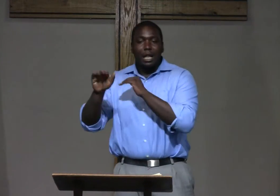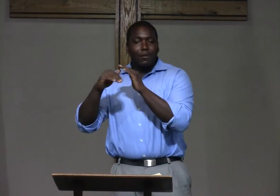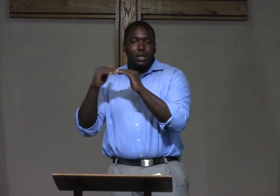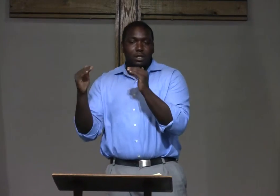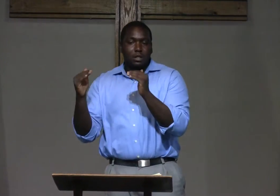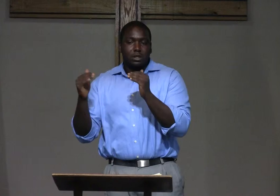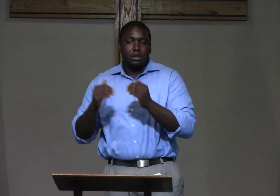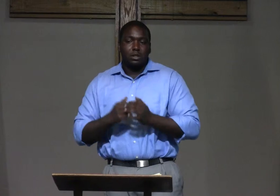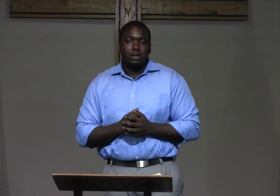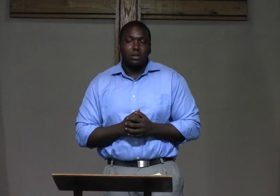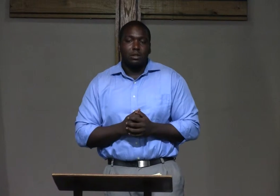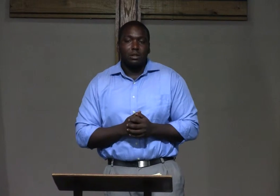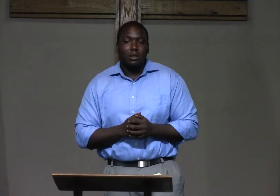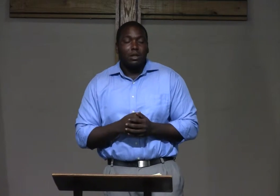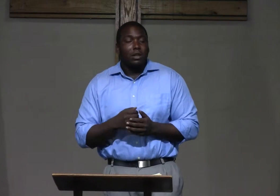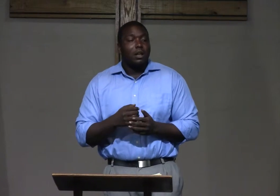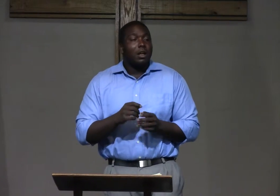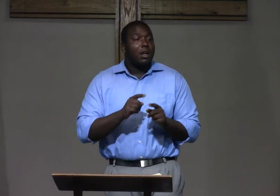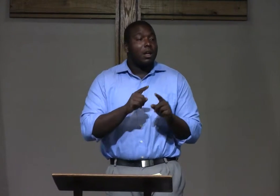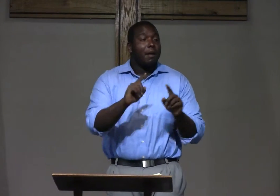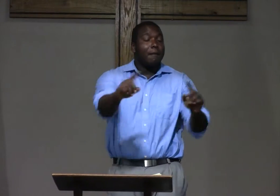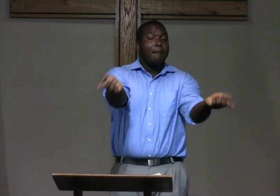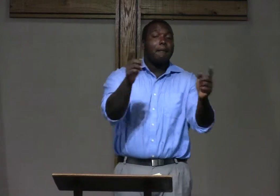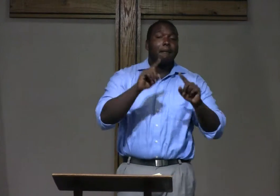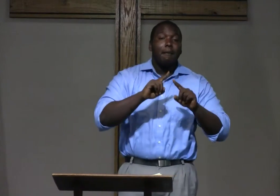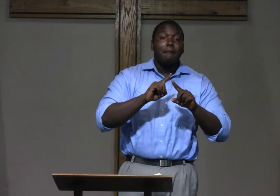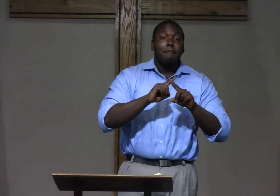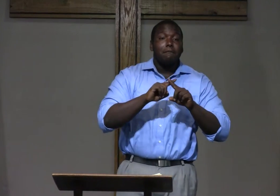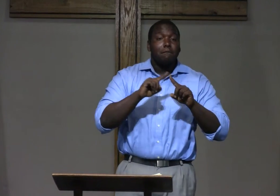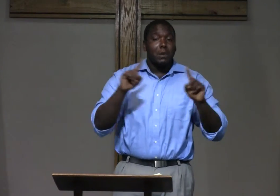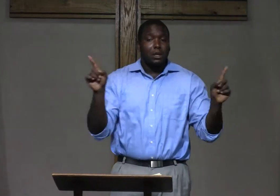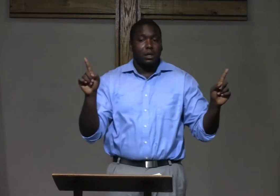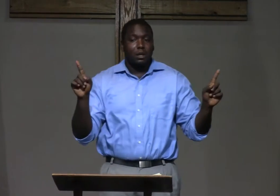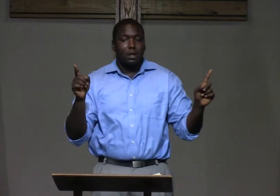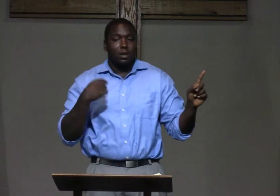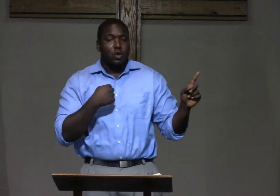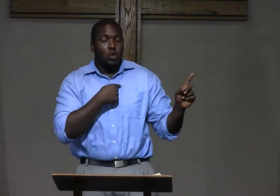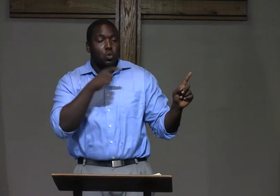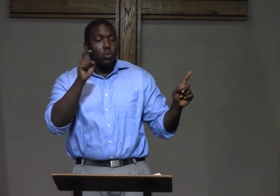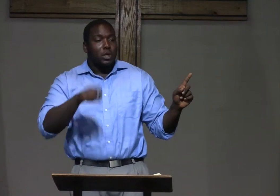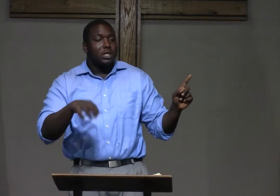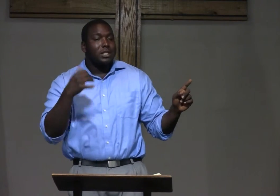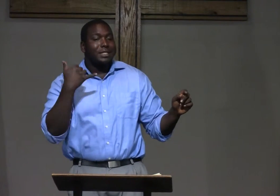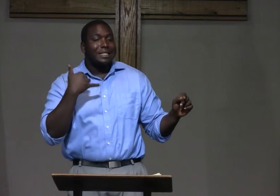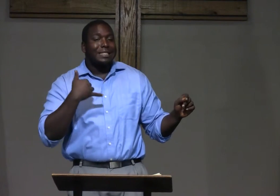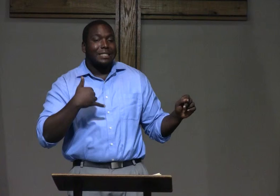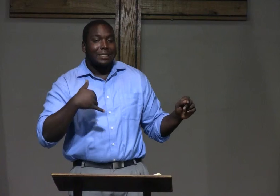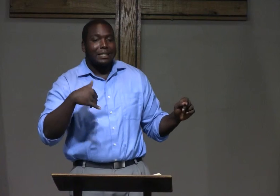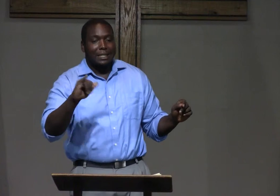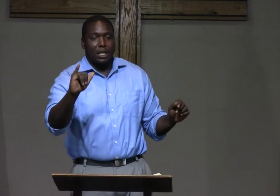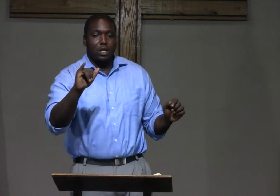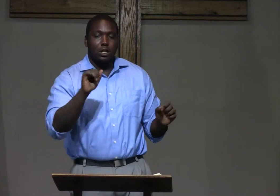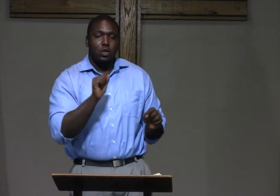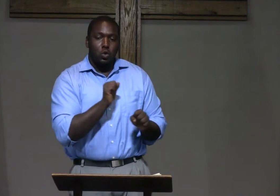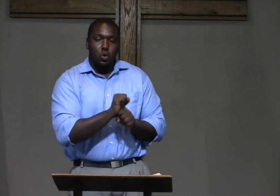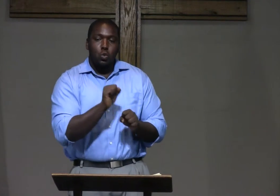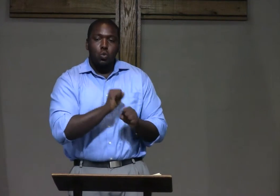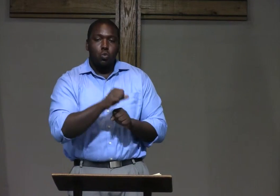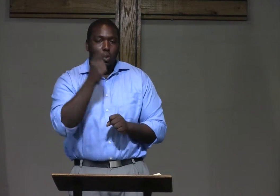if I spend my whole life doing good things and giving money to poor people and trying to do right and doing as much good as I can, it will never be enough to earn my